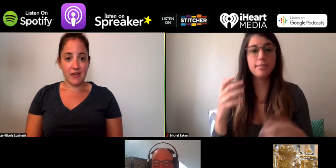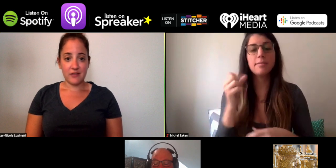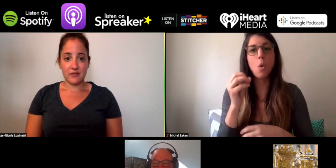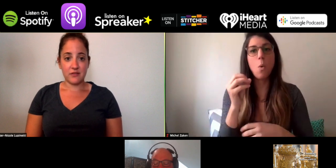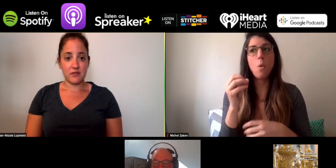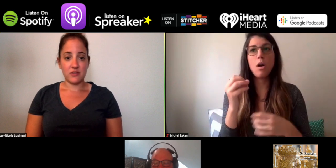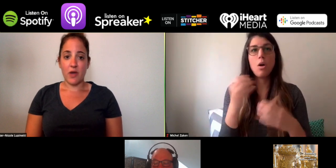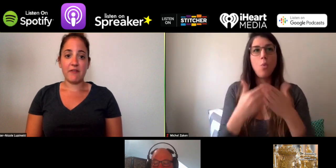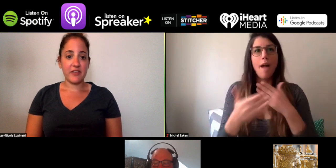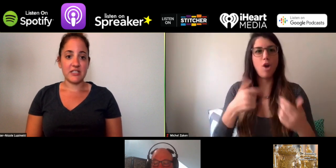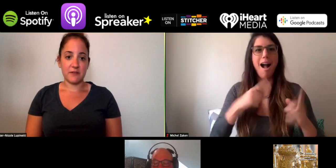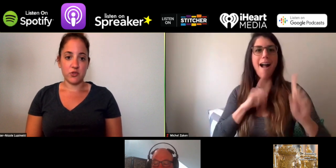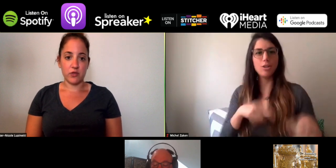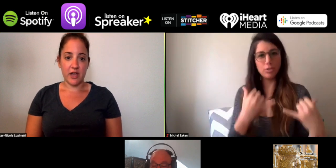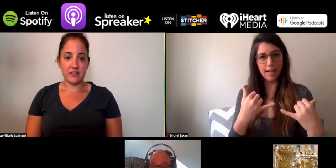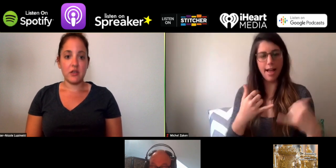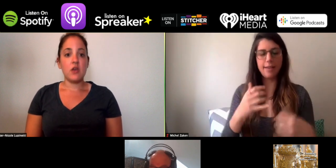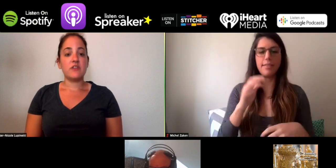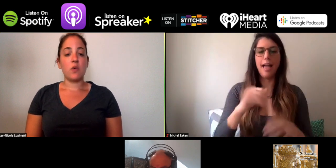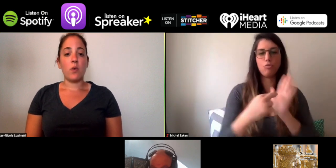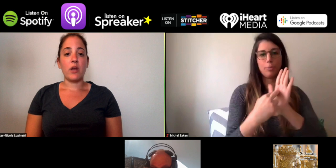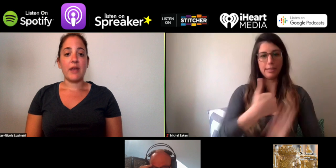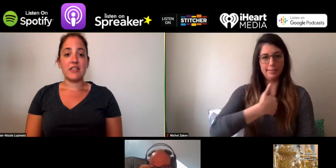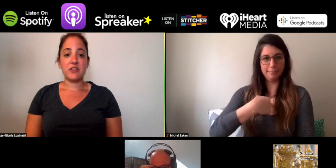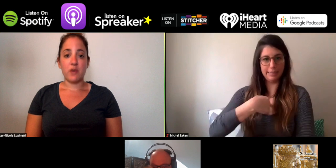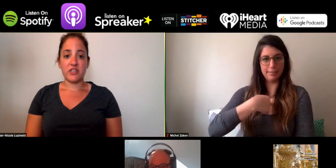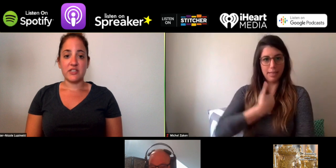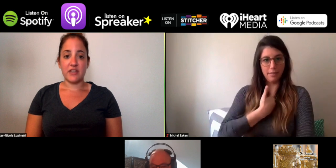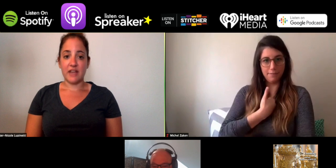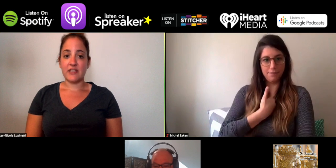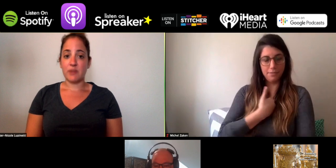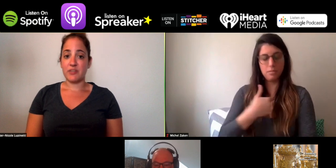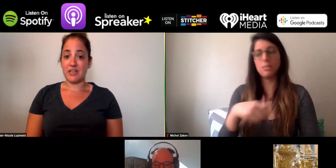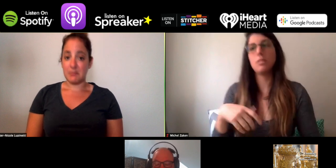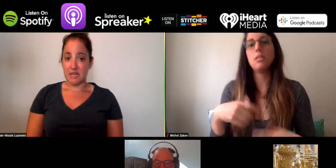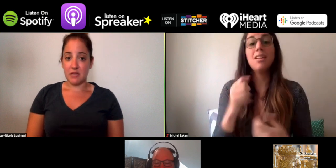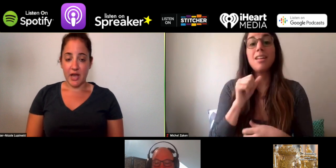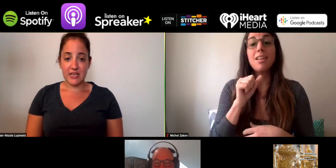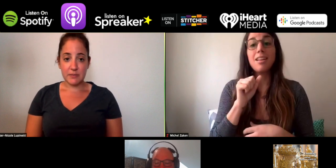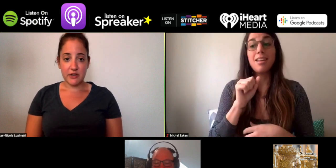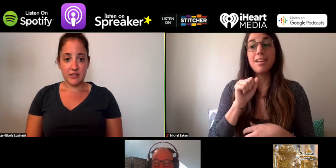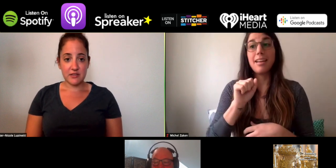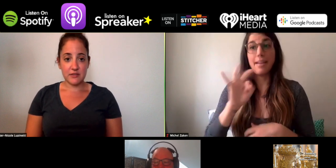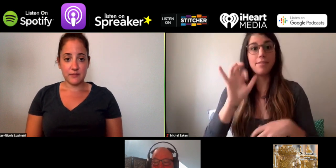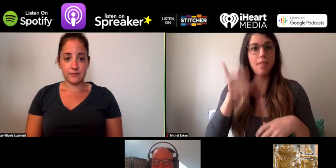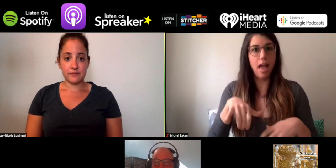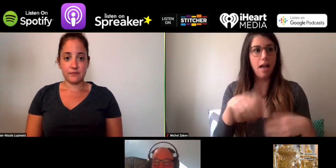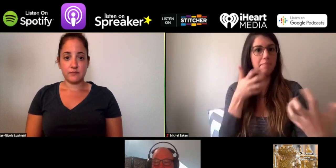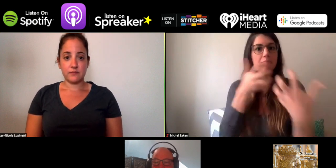that. So everything is individualized. So when I'm answering questions today, that's representing me and my